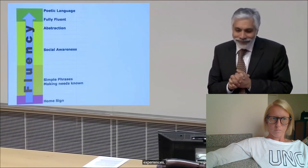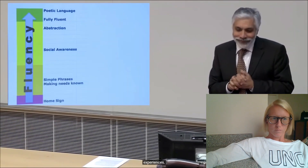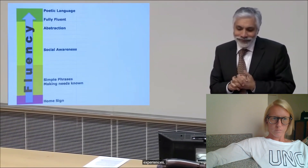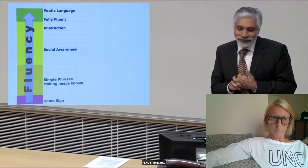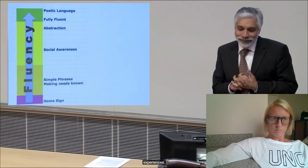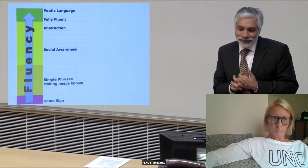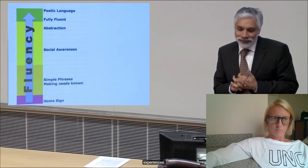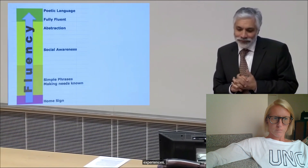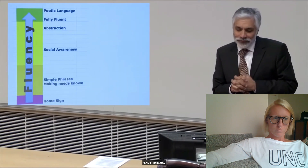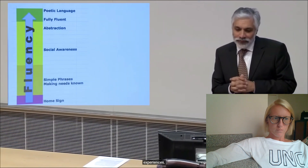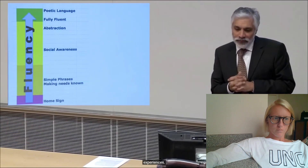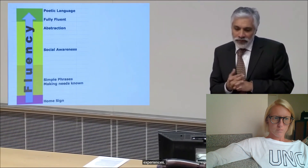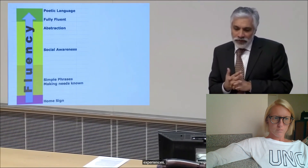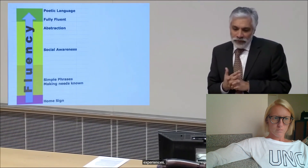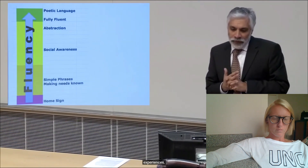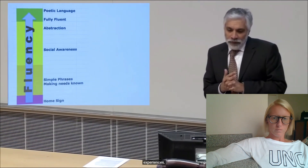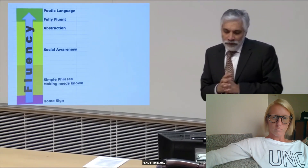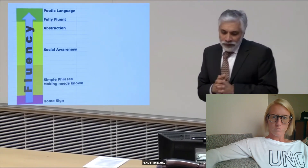experiences.